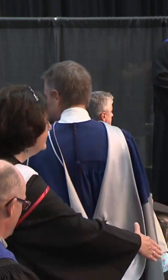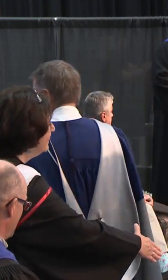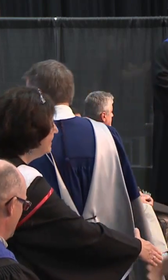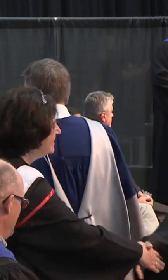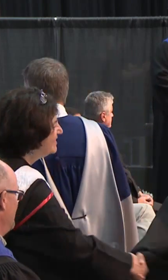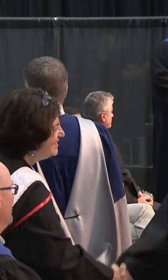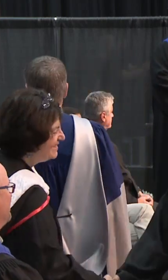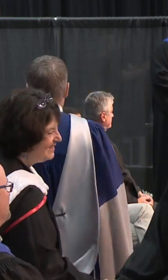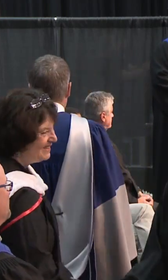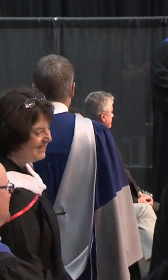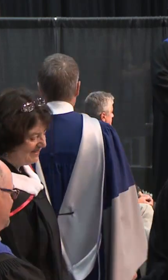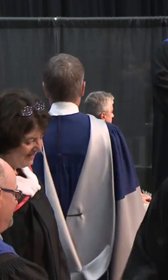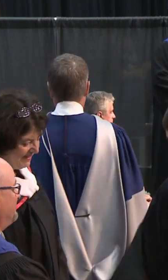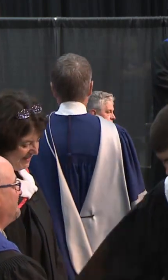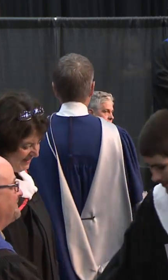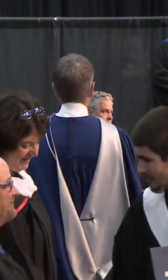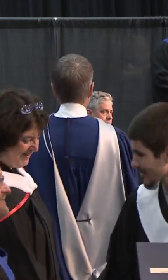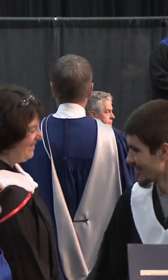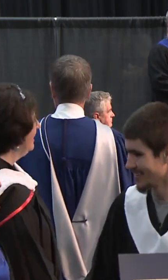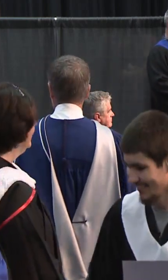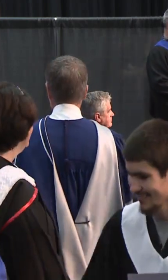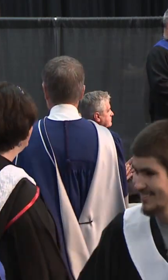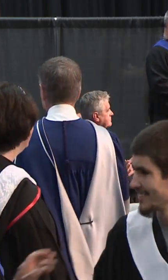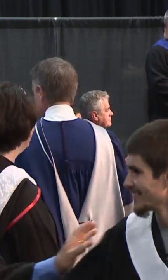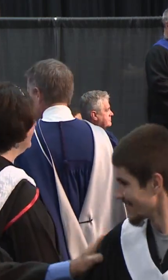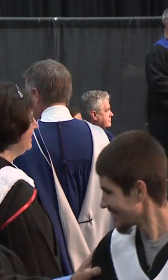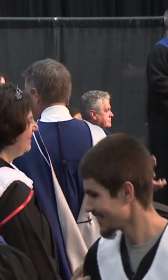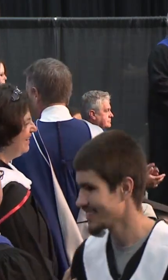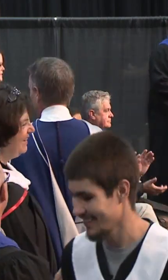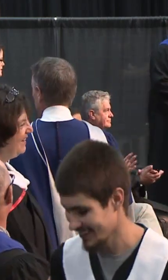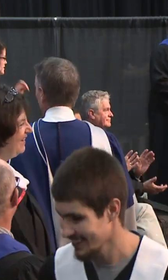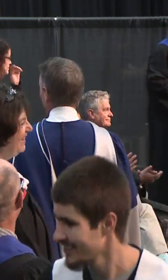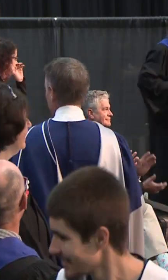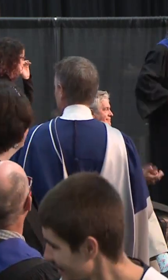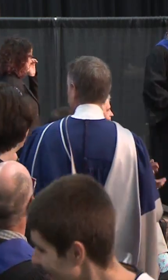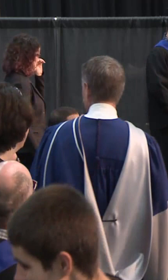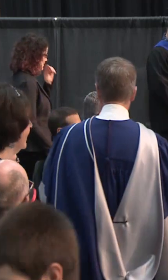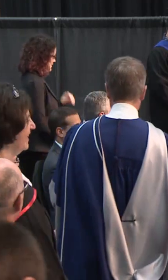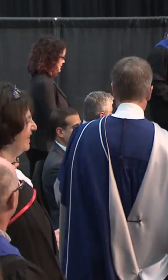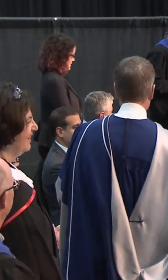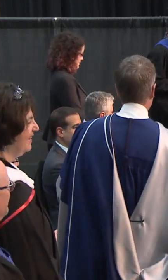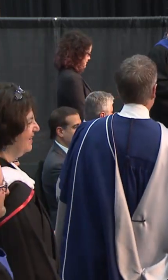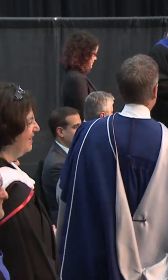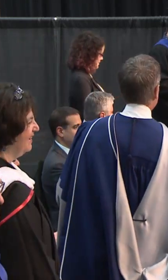Photo op. Hunter Sabian with honors.